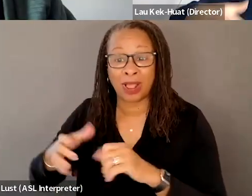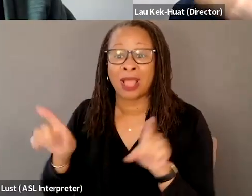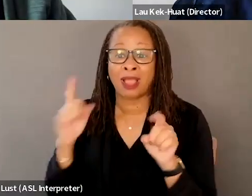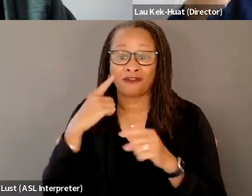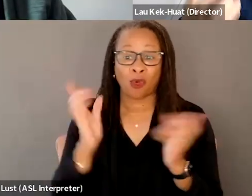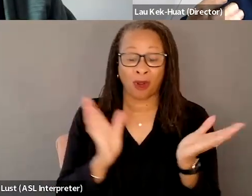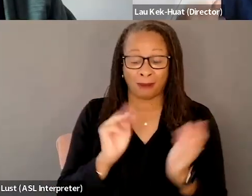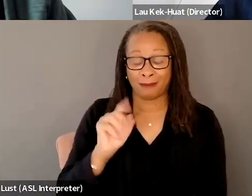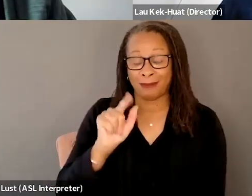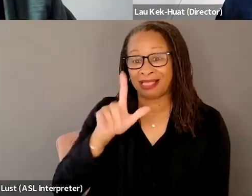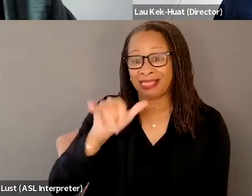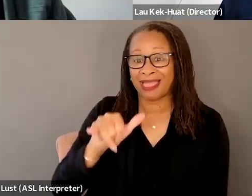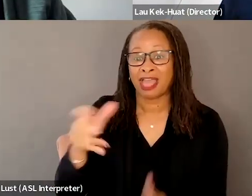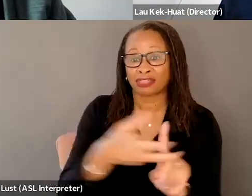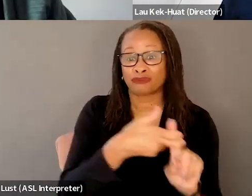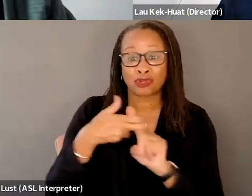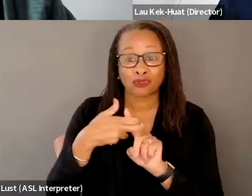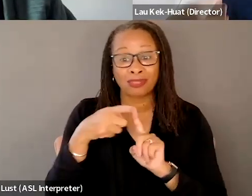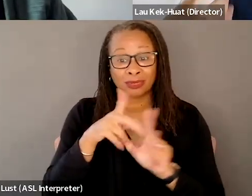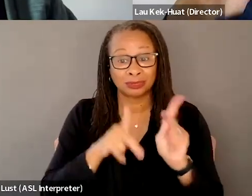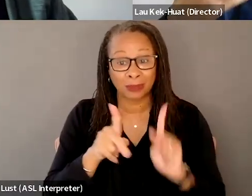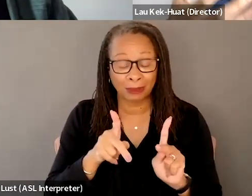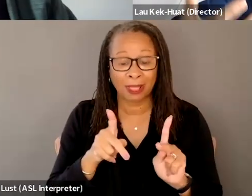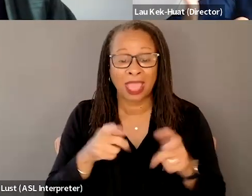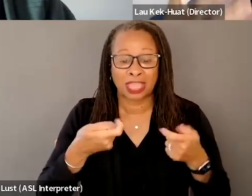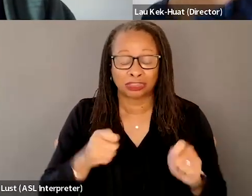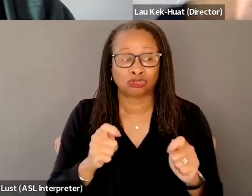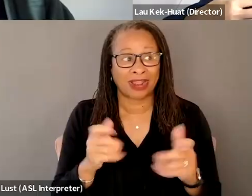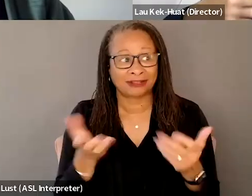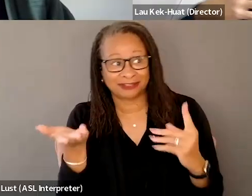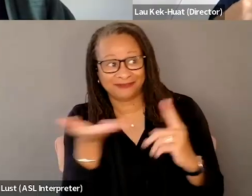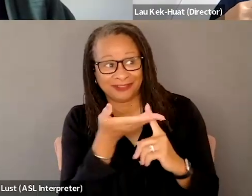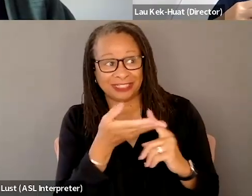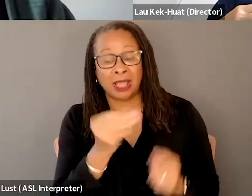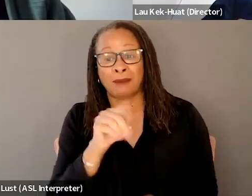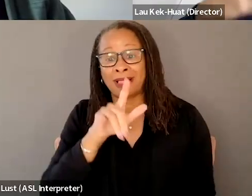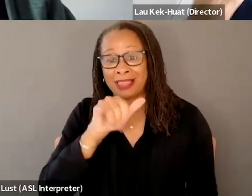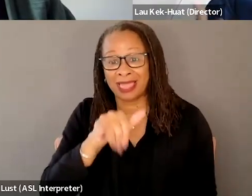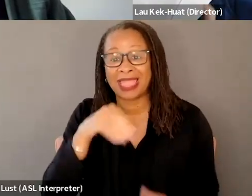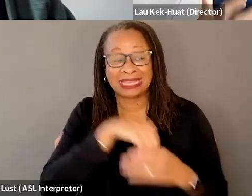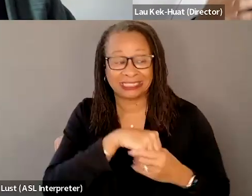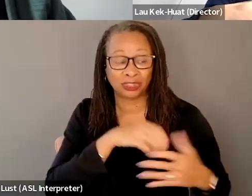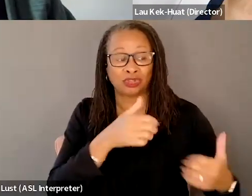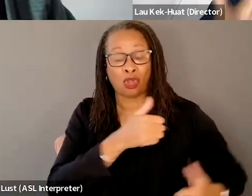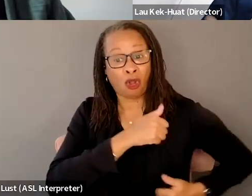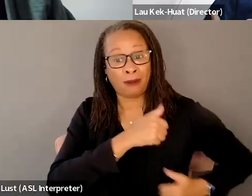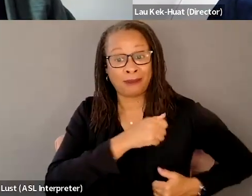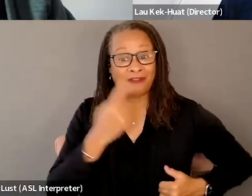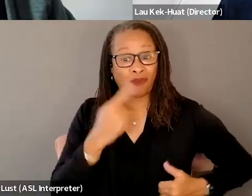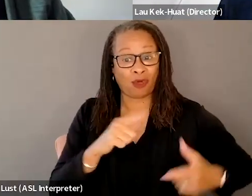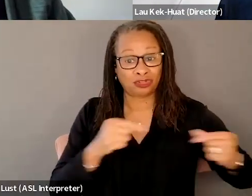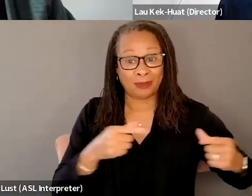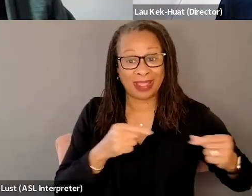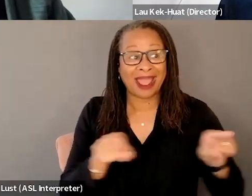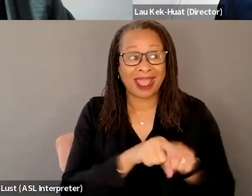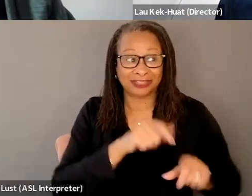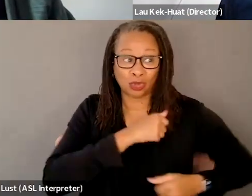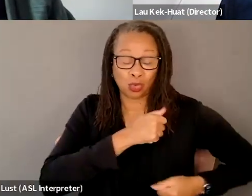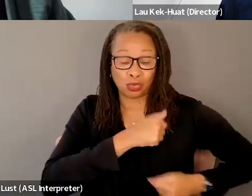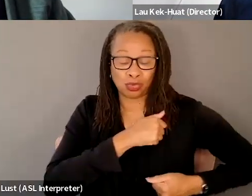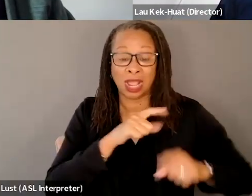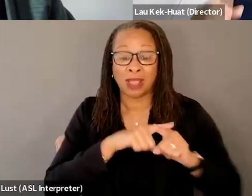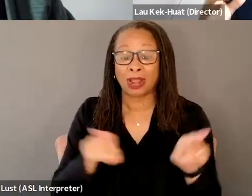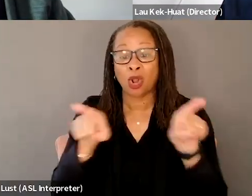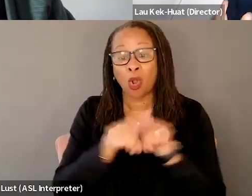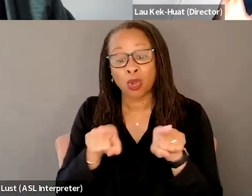actually recruit Malay and try to get Malay into their army, like recruiting them as soldiers. But it also